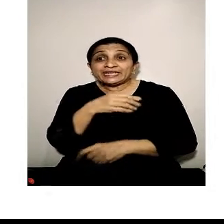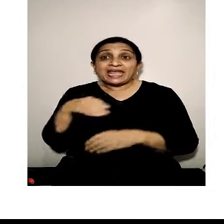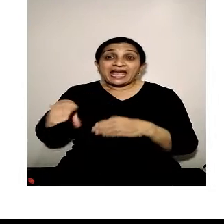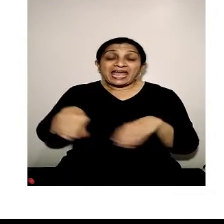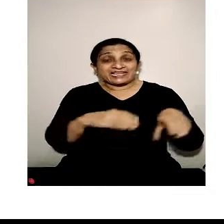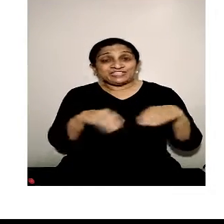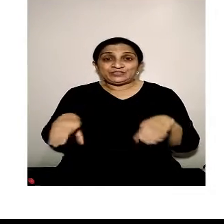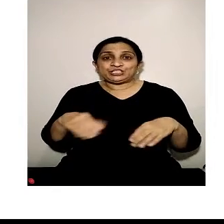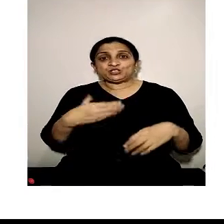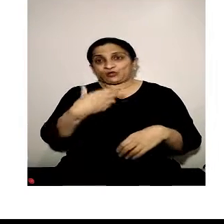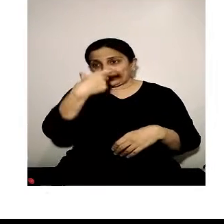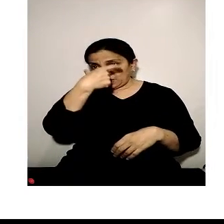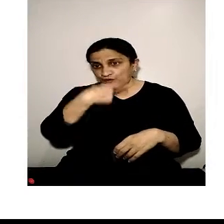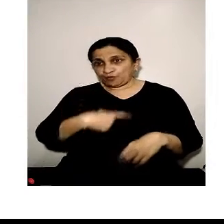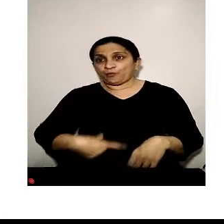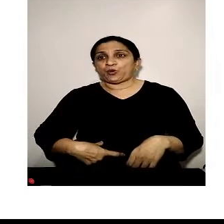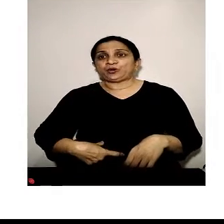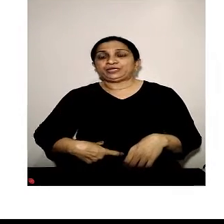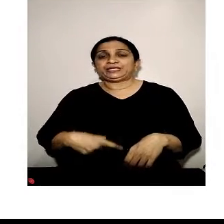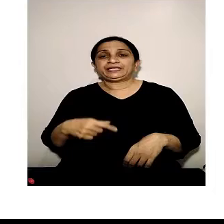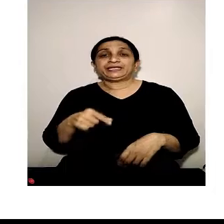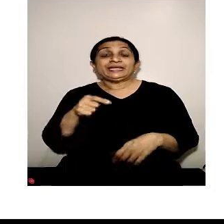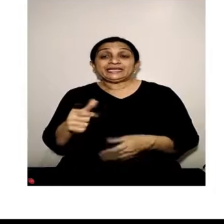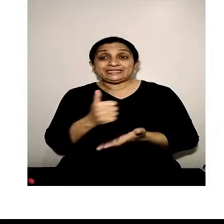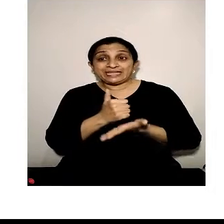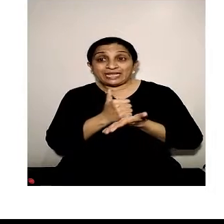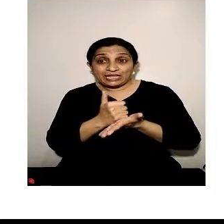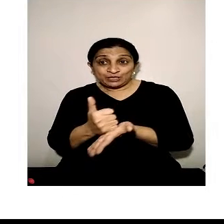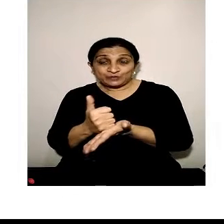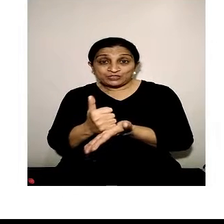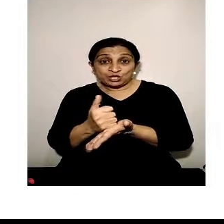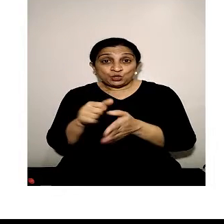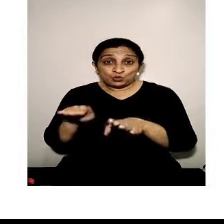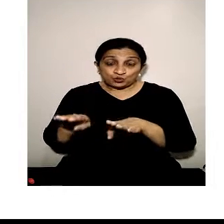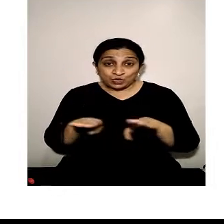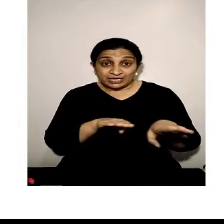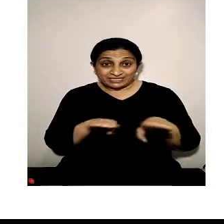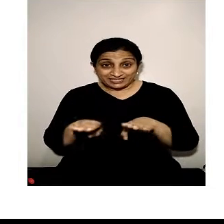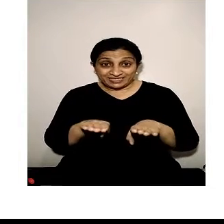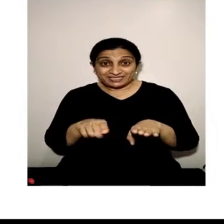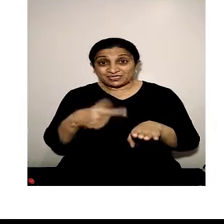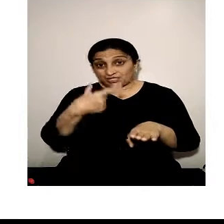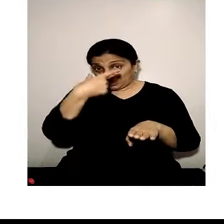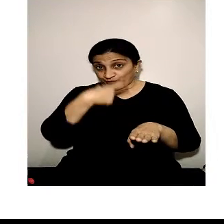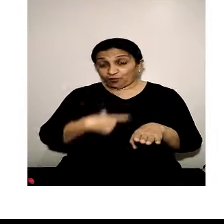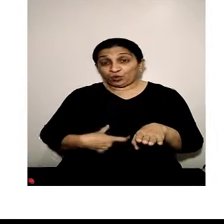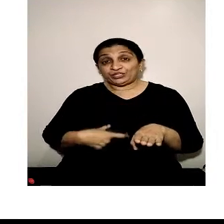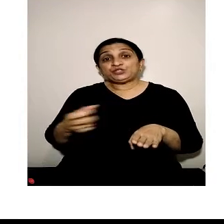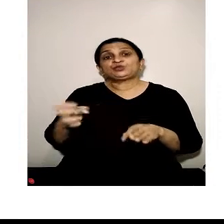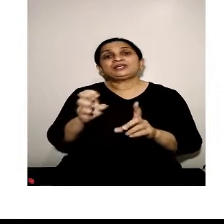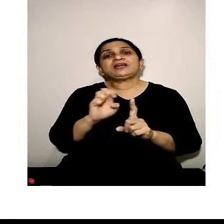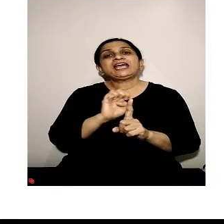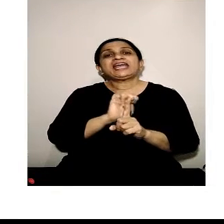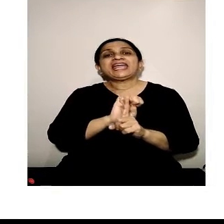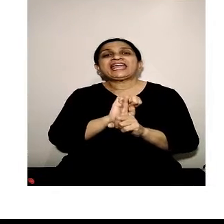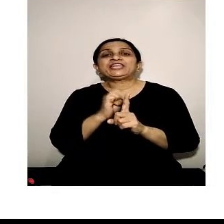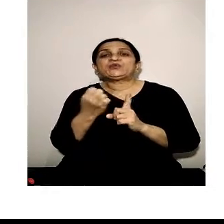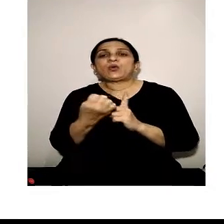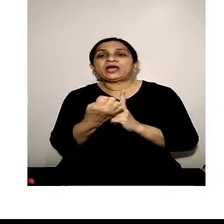involuntary activities of the body. It helps to adjust the body to